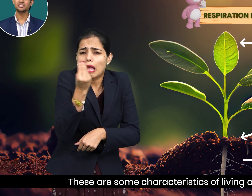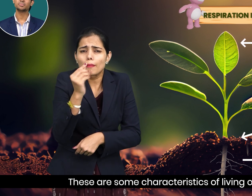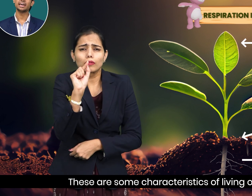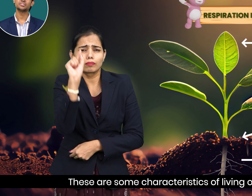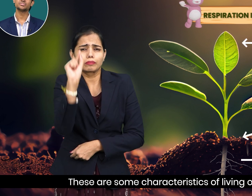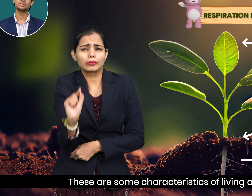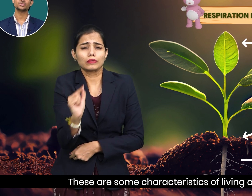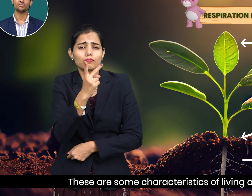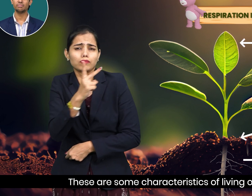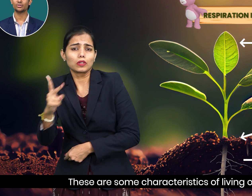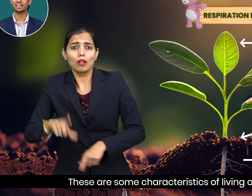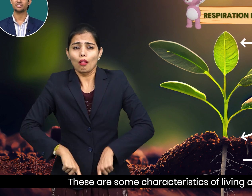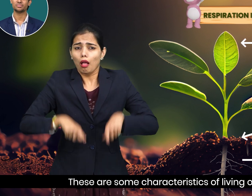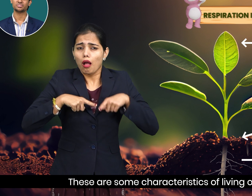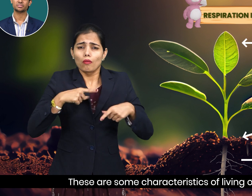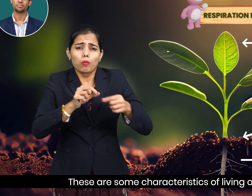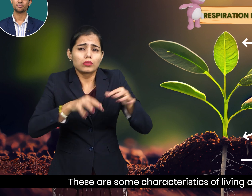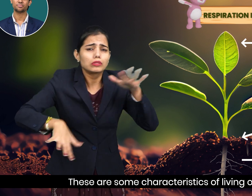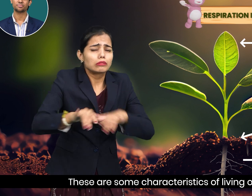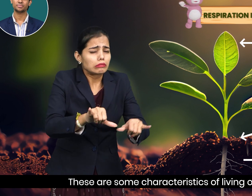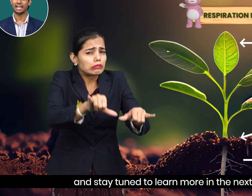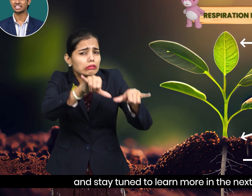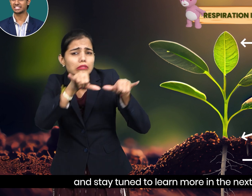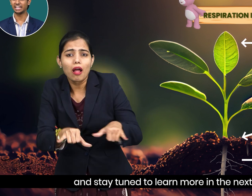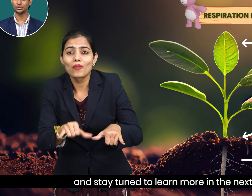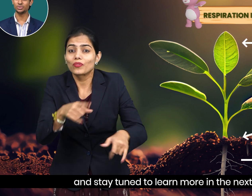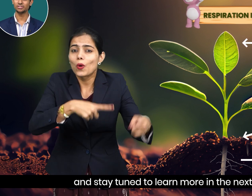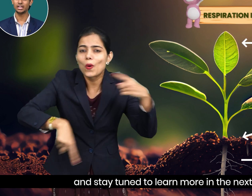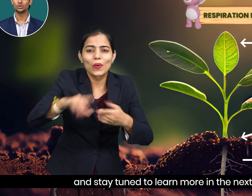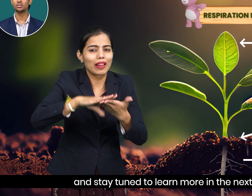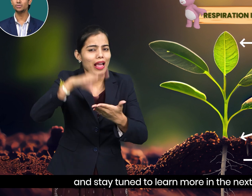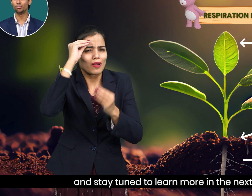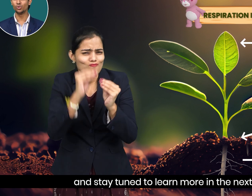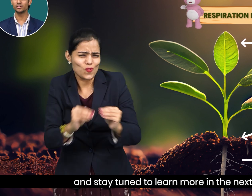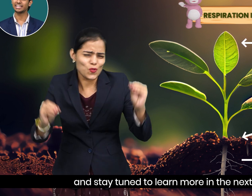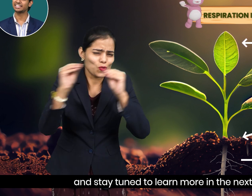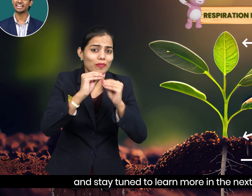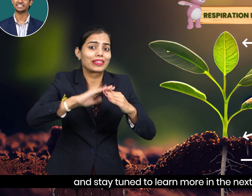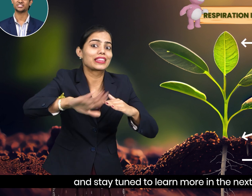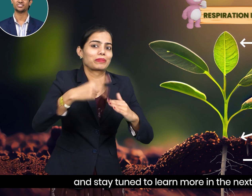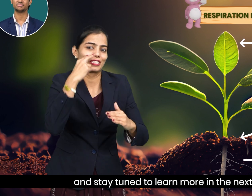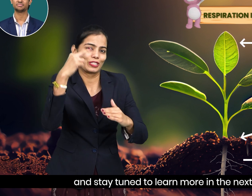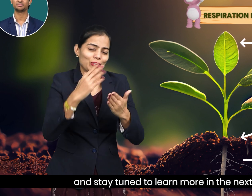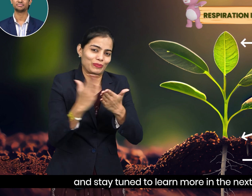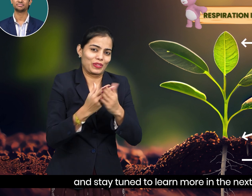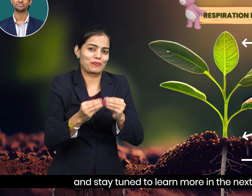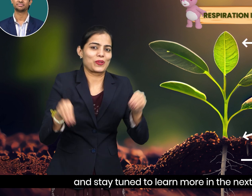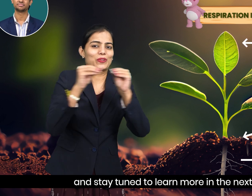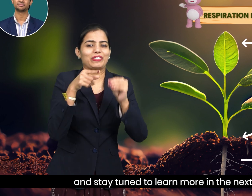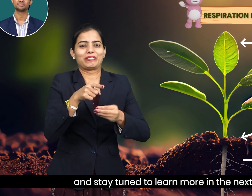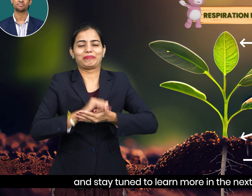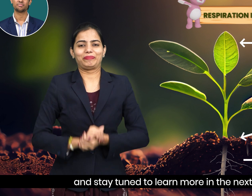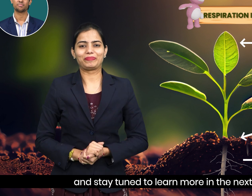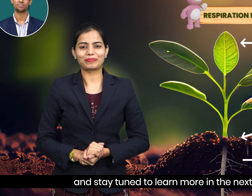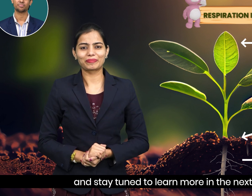These are some characteristics of living organisms, and stay tuned to learn more in the next session.